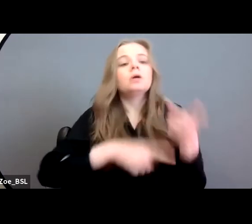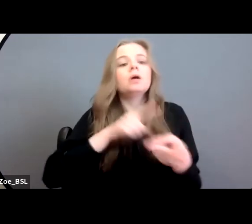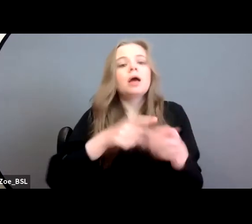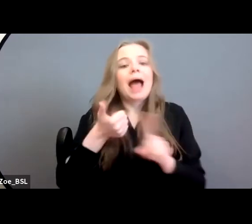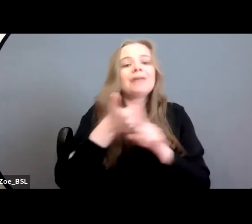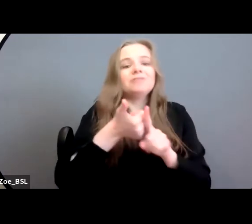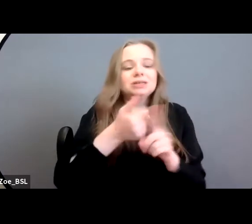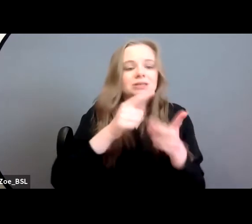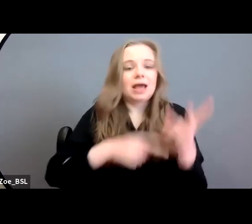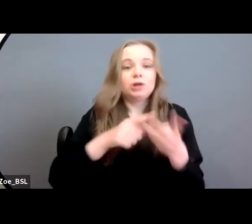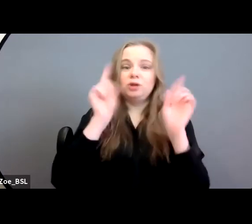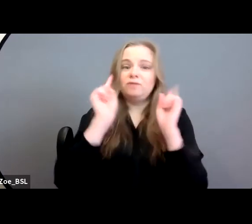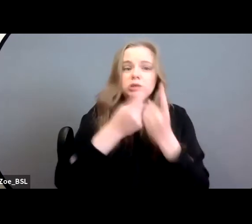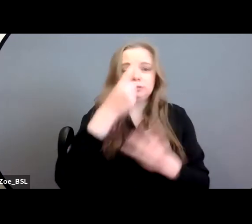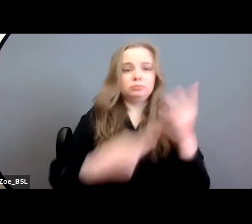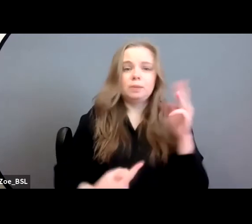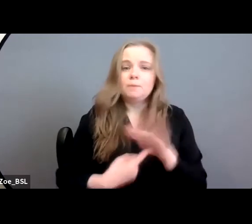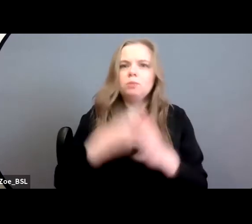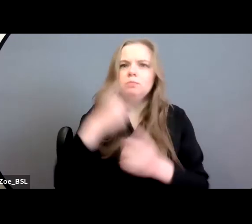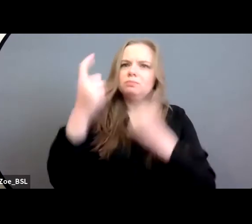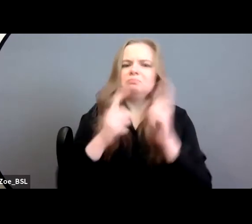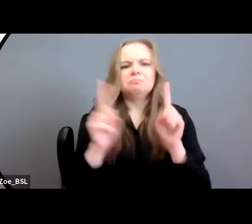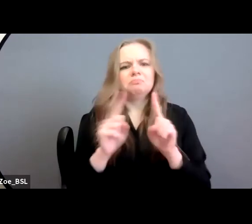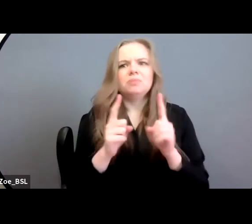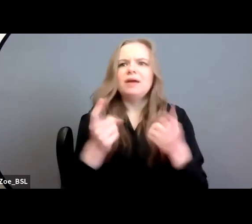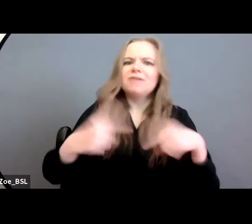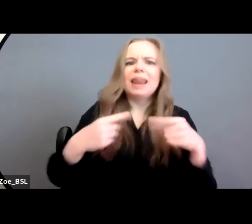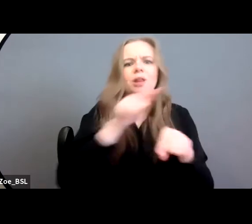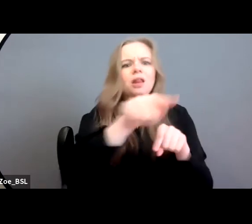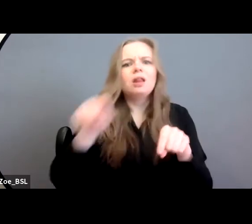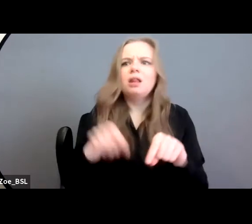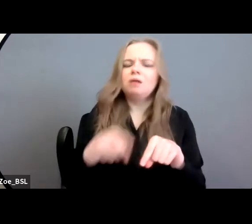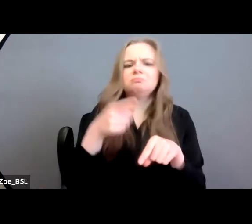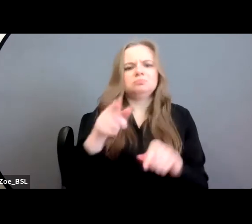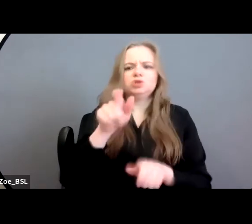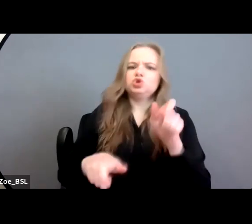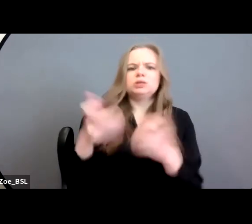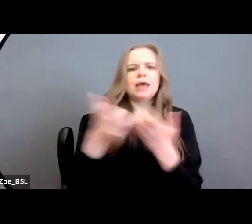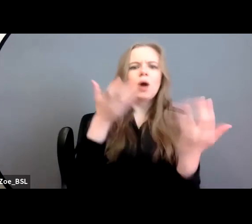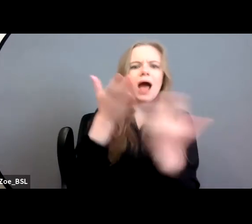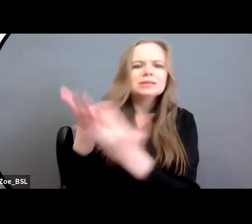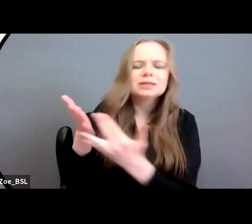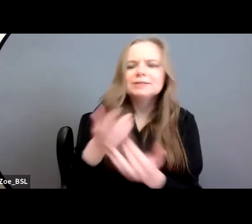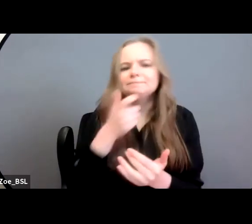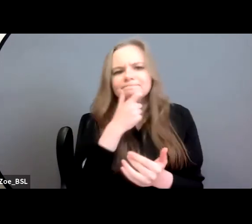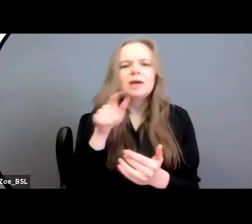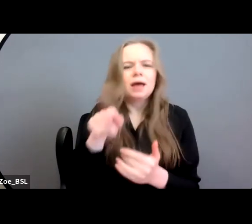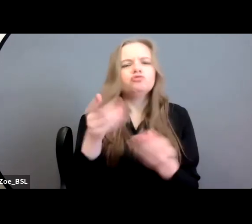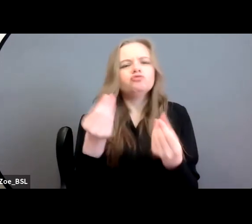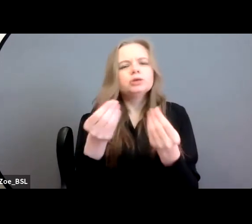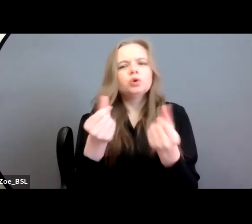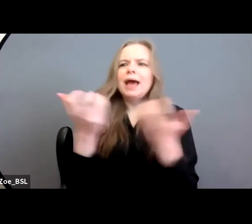about not just what's available to be accessed by disabled students, but also how those resources are accessible